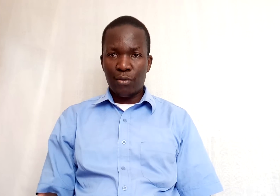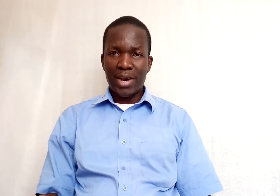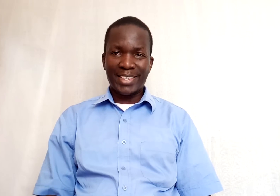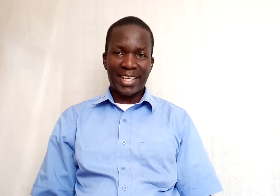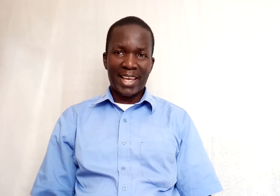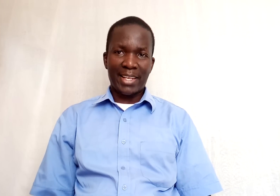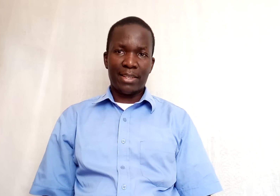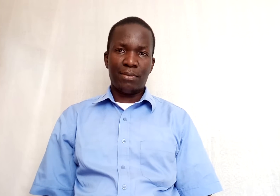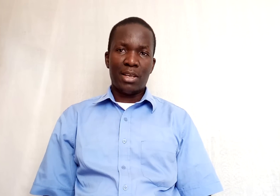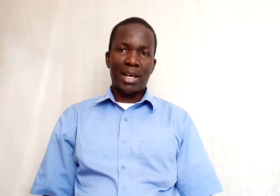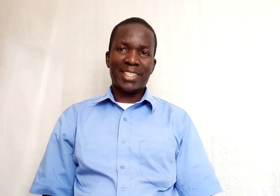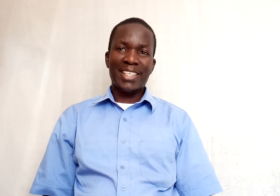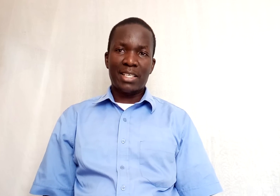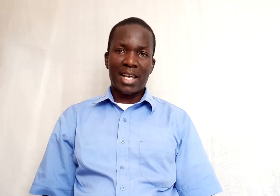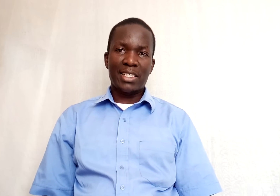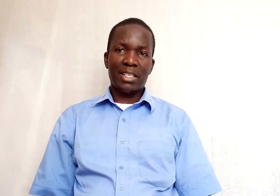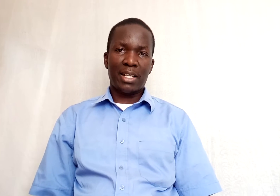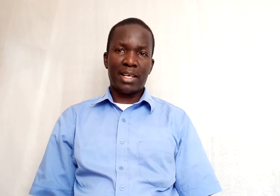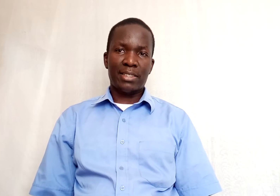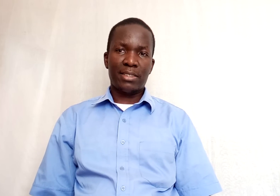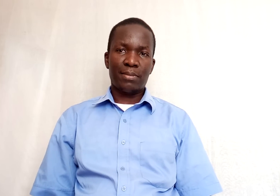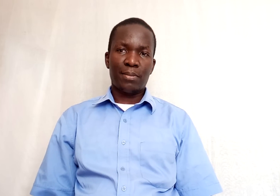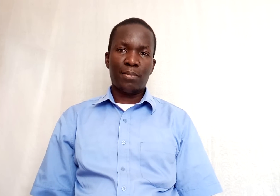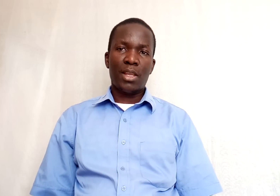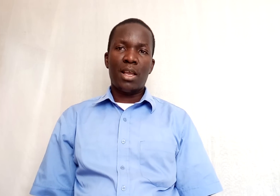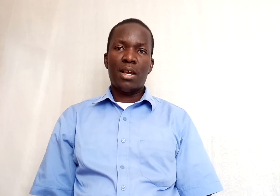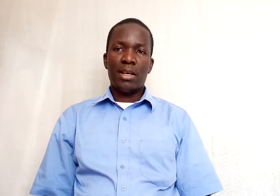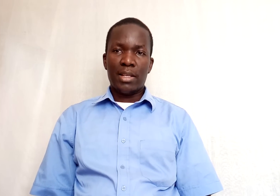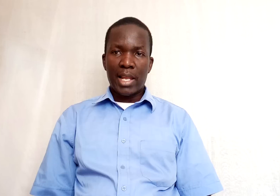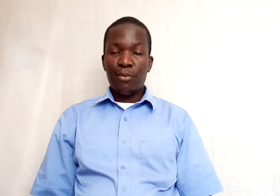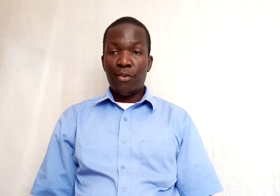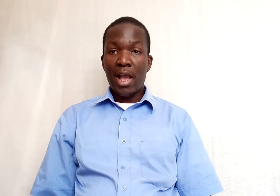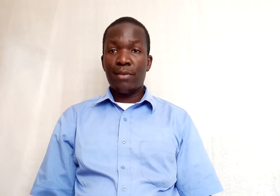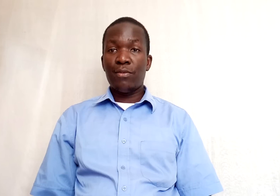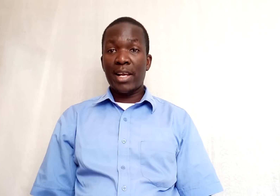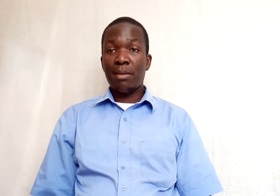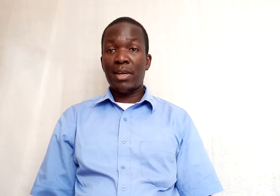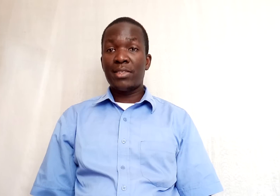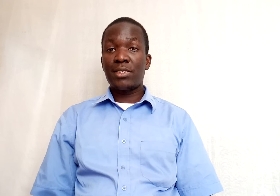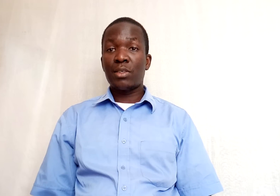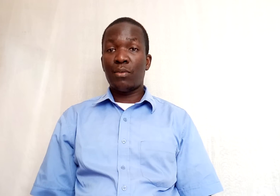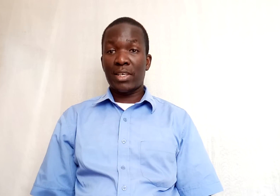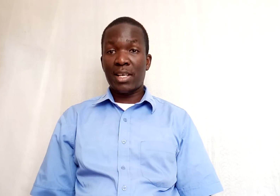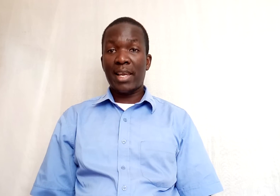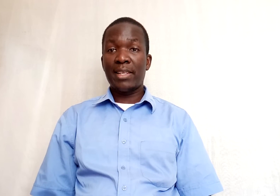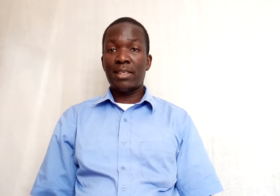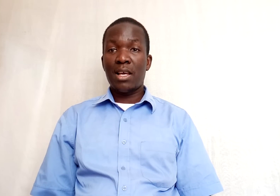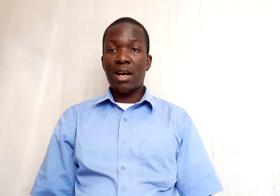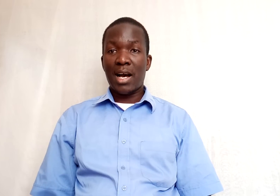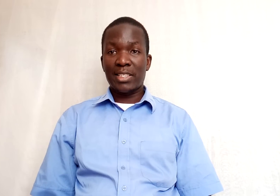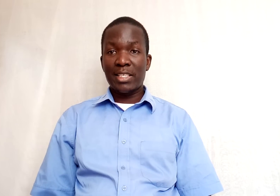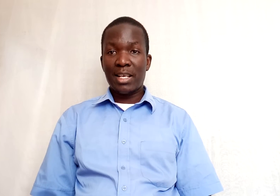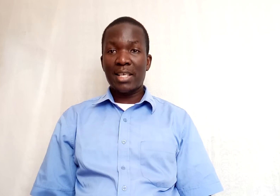a sign as discussed in class. Name 5 elements of a sign as discussed